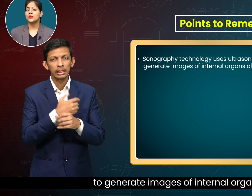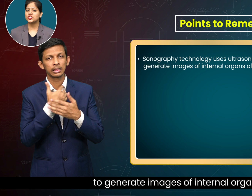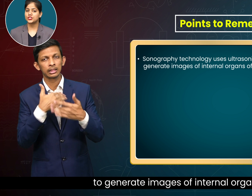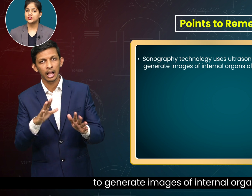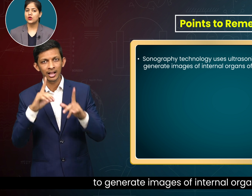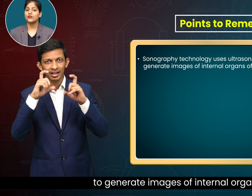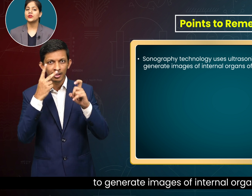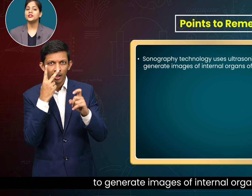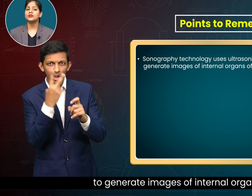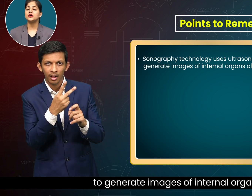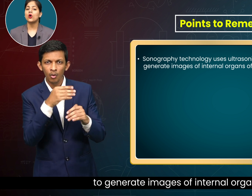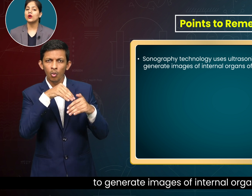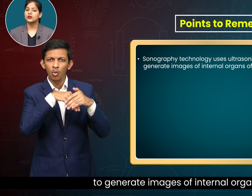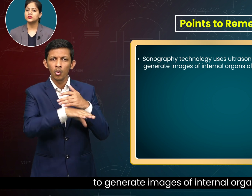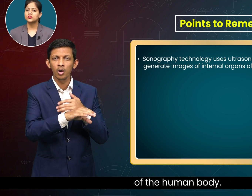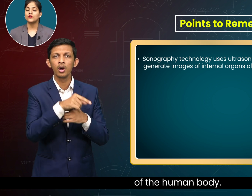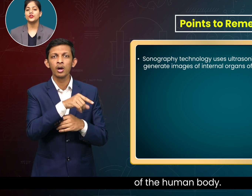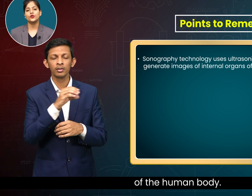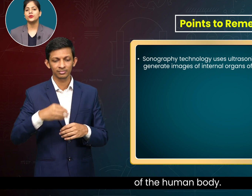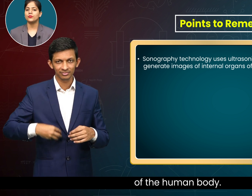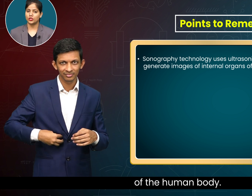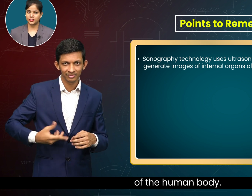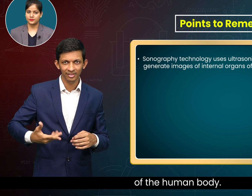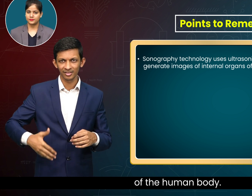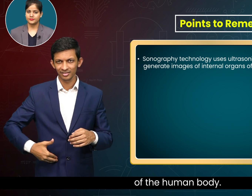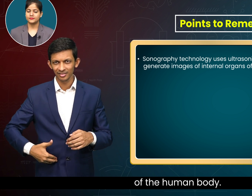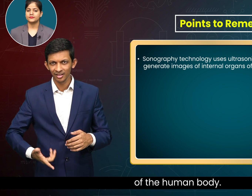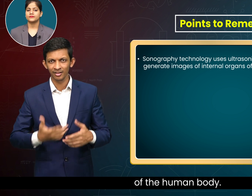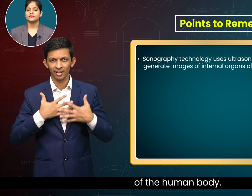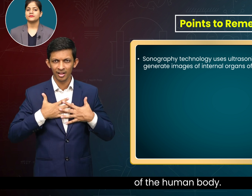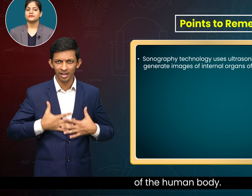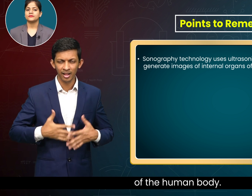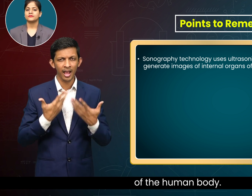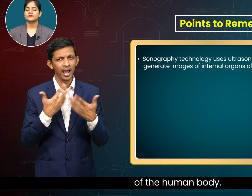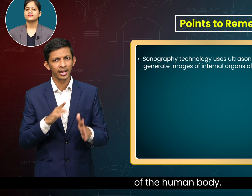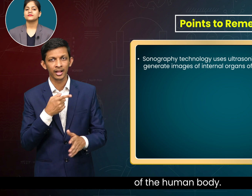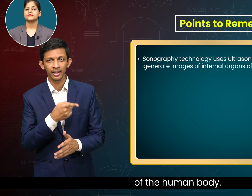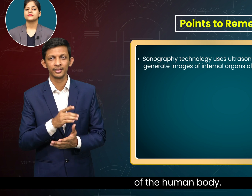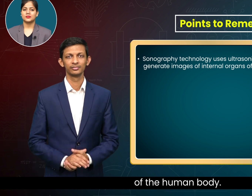generate images of internal organs of the human body.